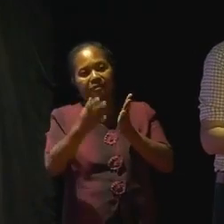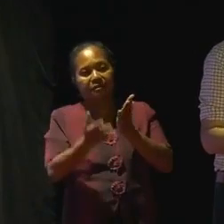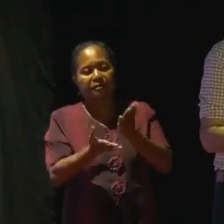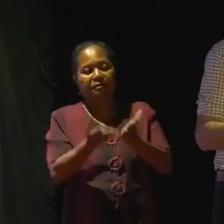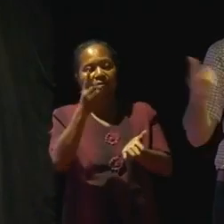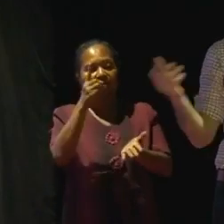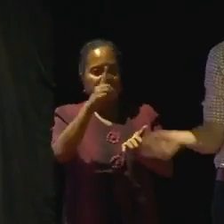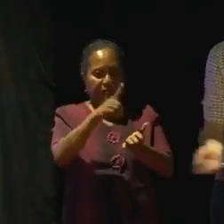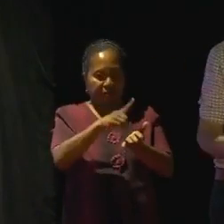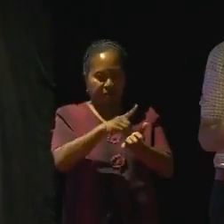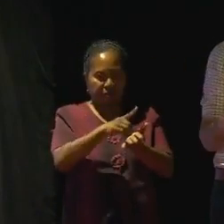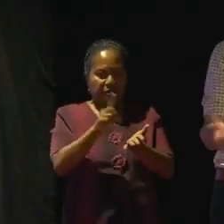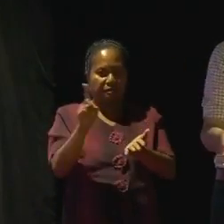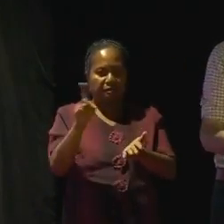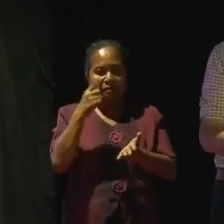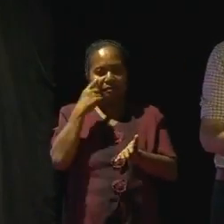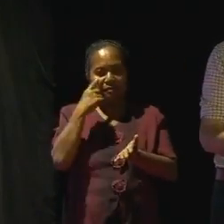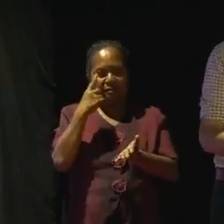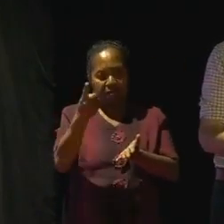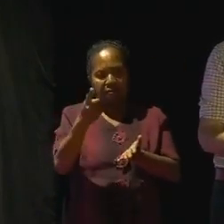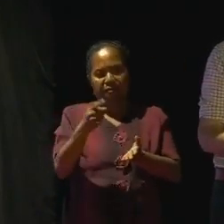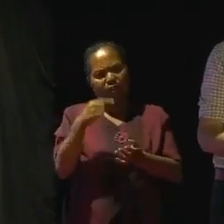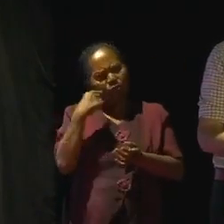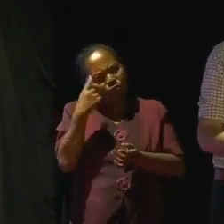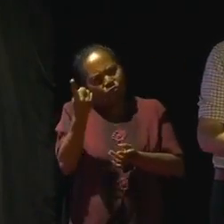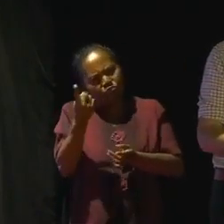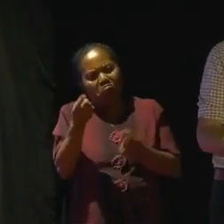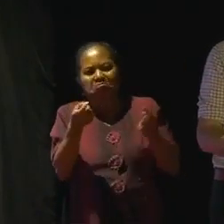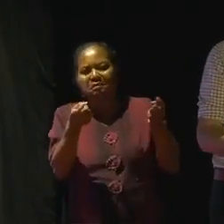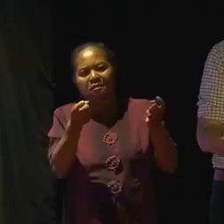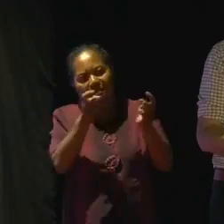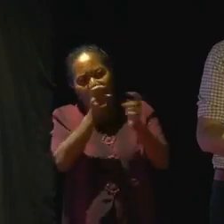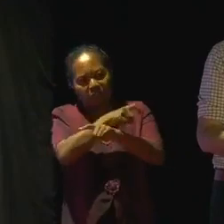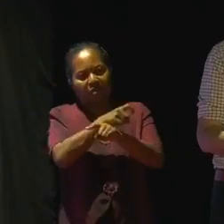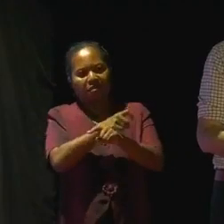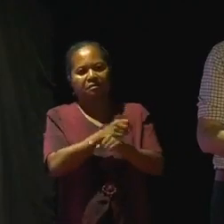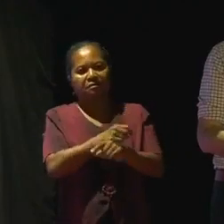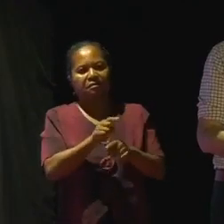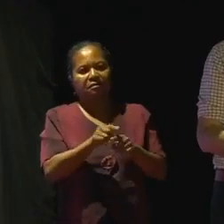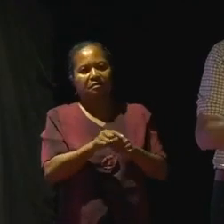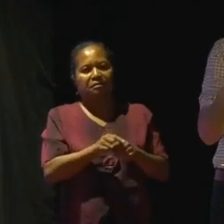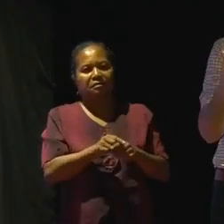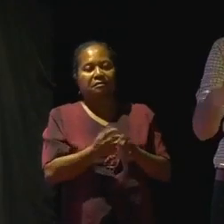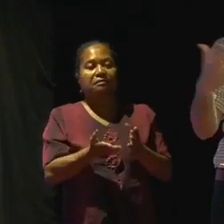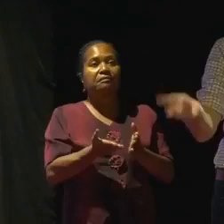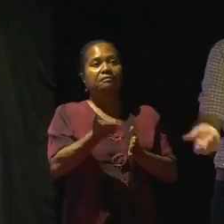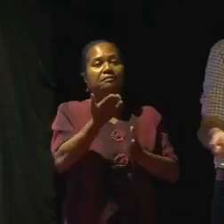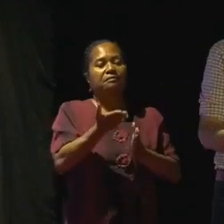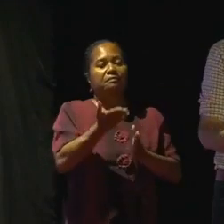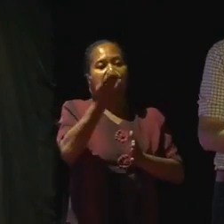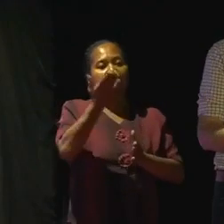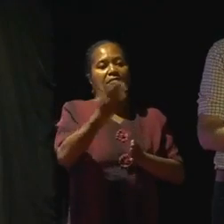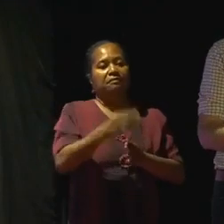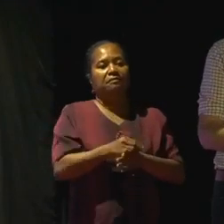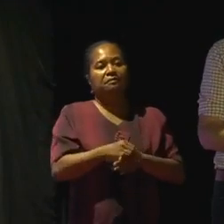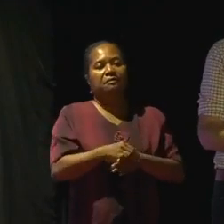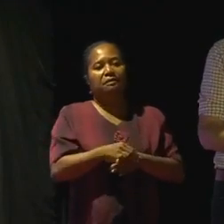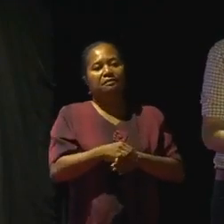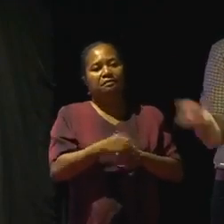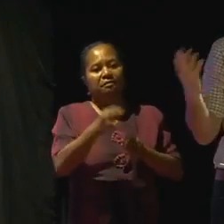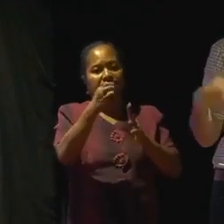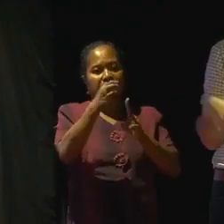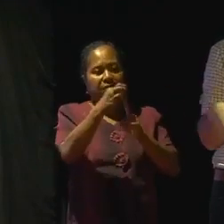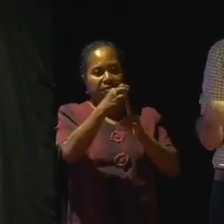frequently. Okay, so what you see today is not what you might see tomorrow, might not be what you see the next day. Okay, so again, that comes back to that feedback side of